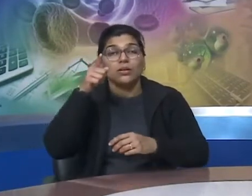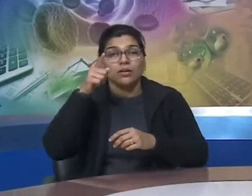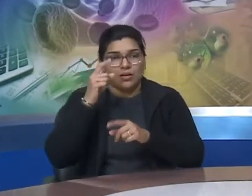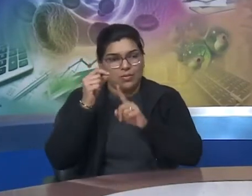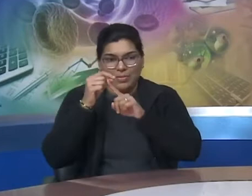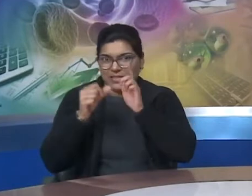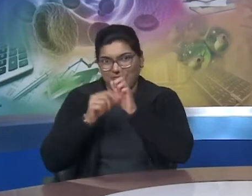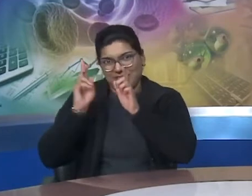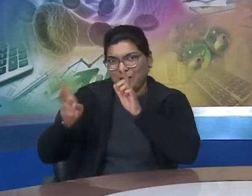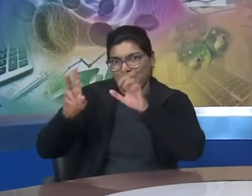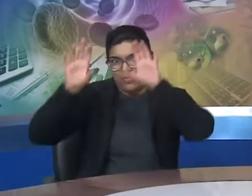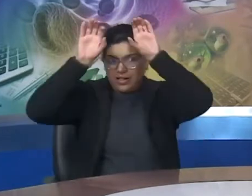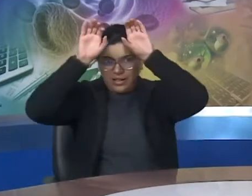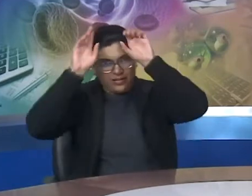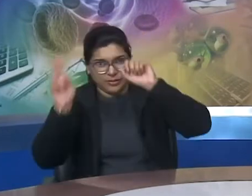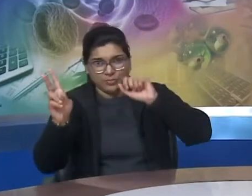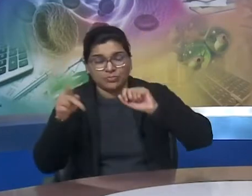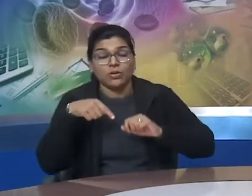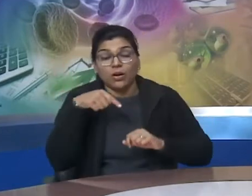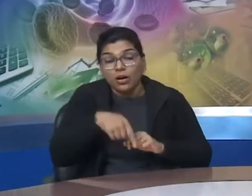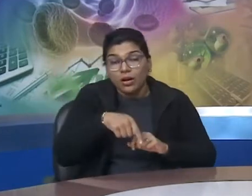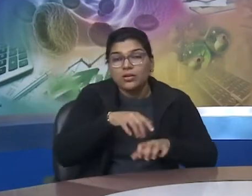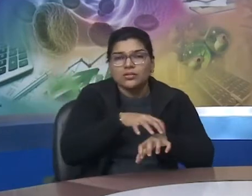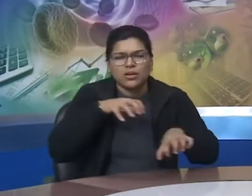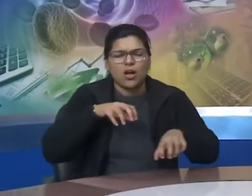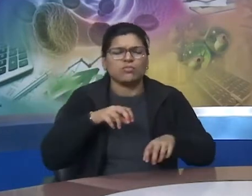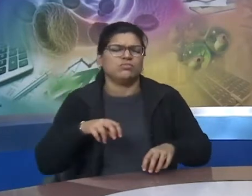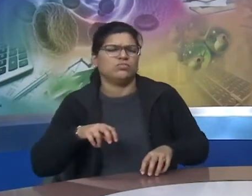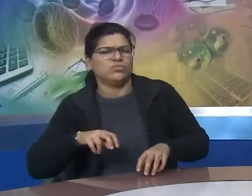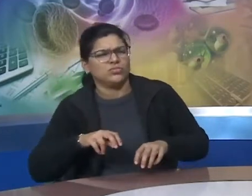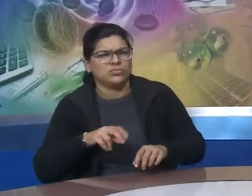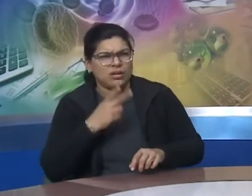The poor human being